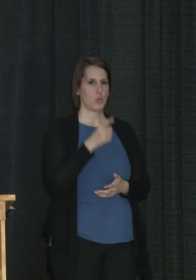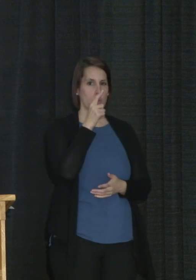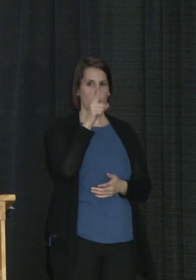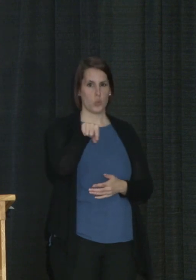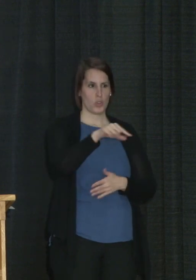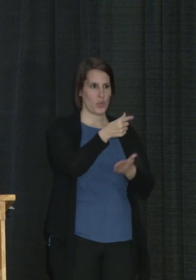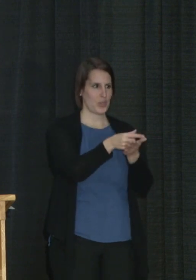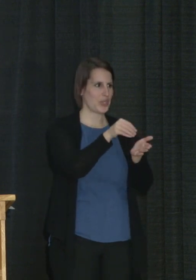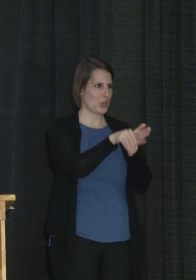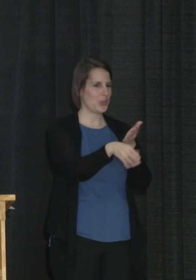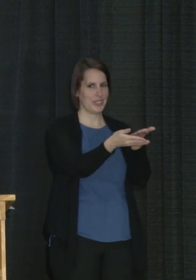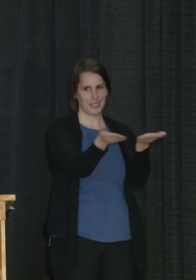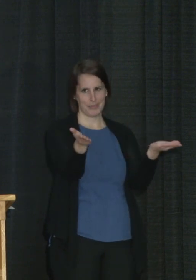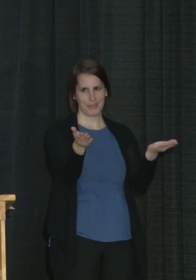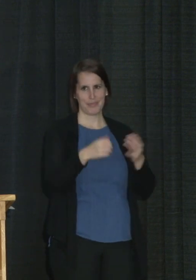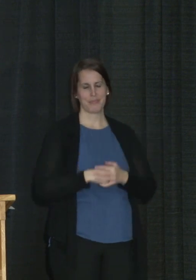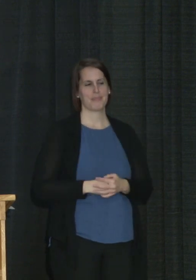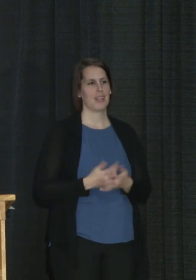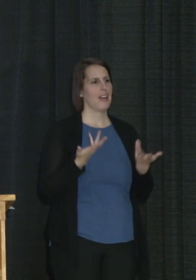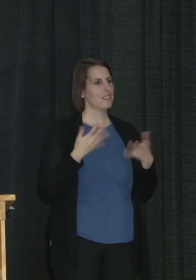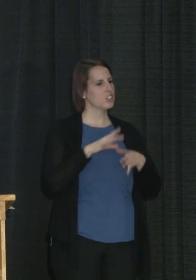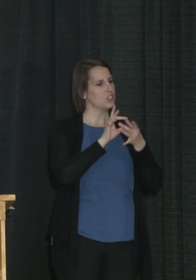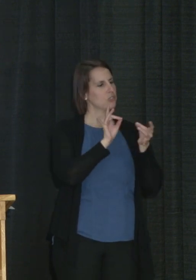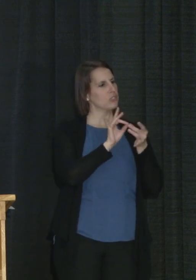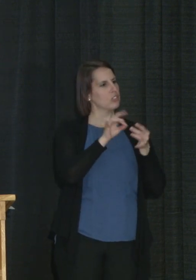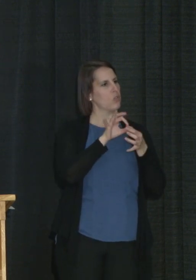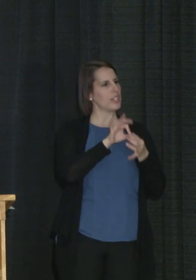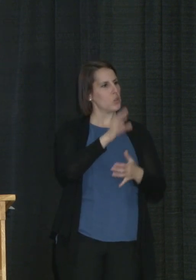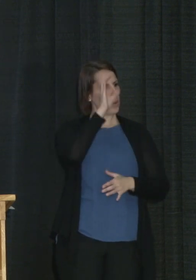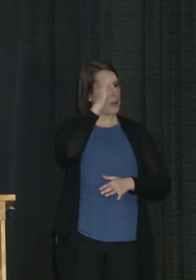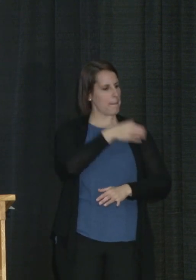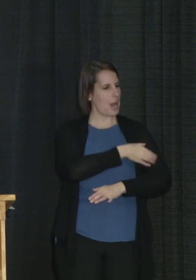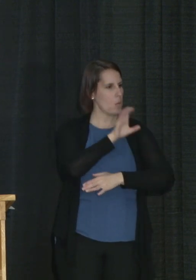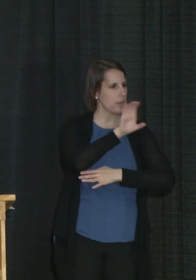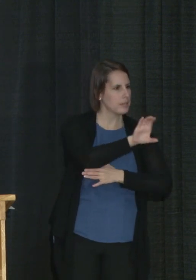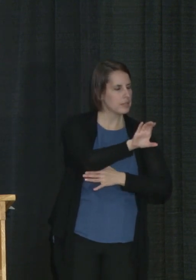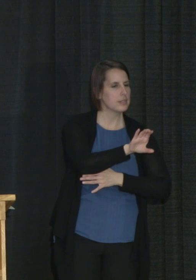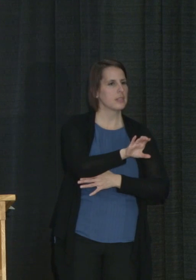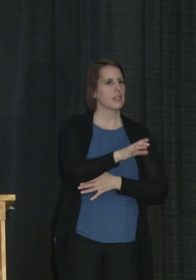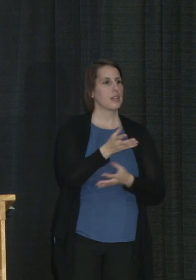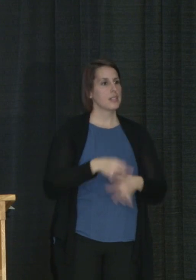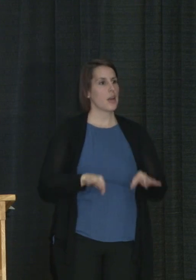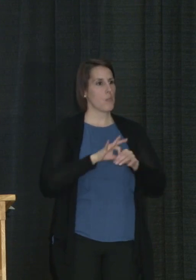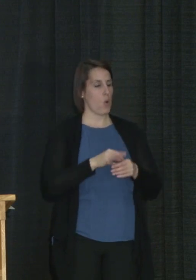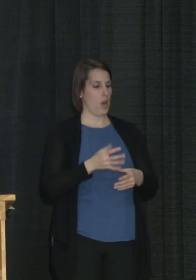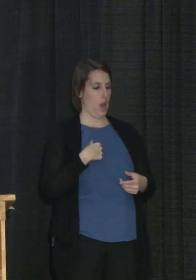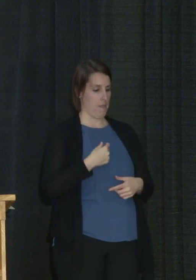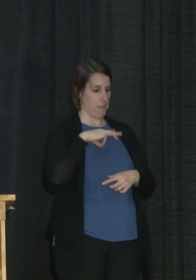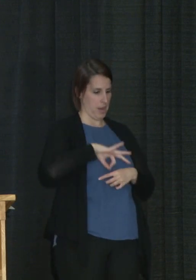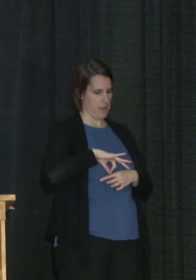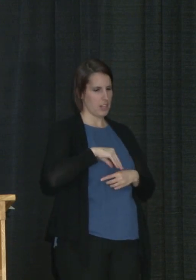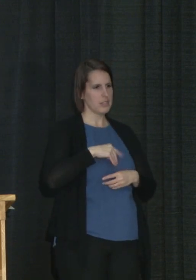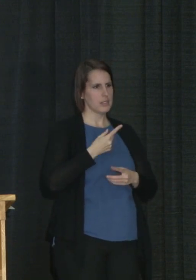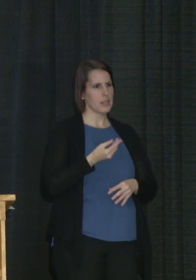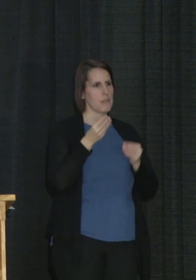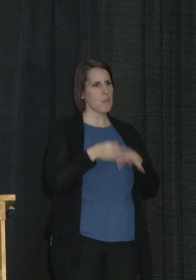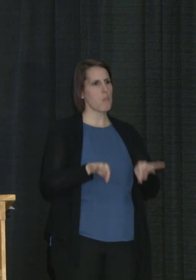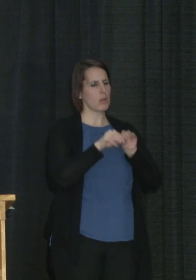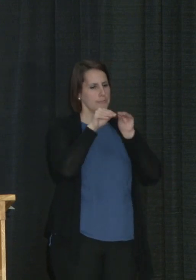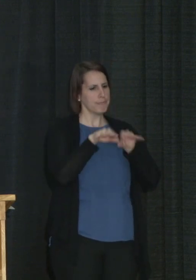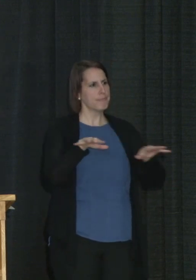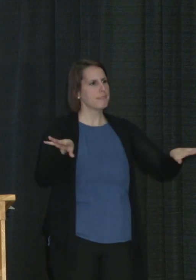Graduates, I've talked to you today about empowerment through knowledge and the importance of paying it forward in ways that strengthen you,